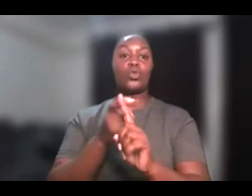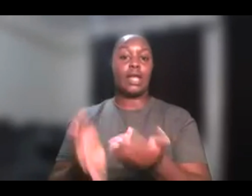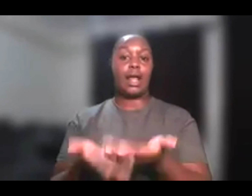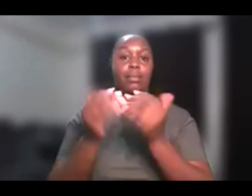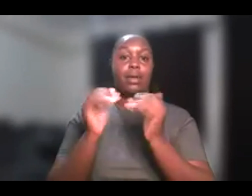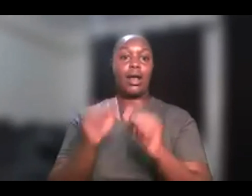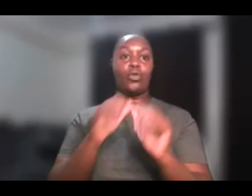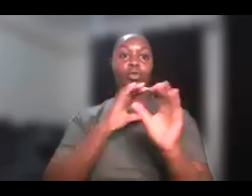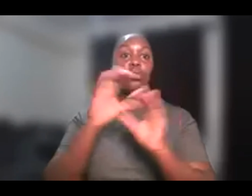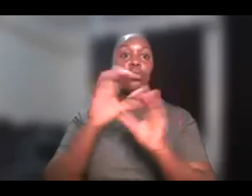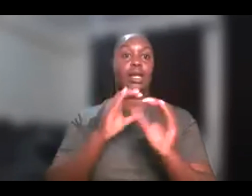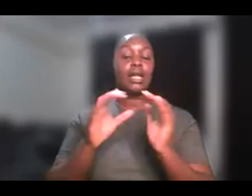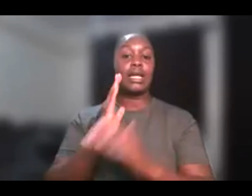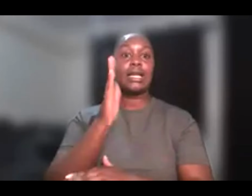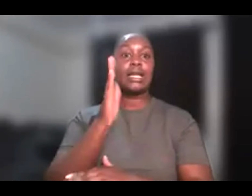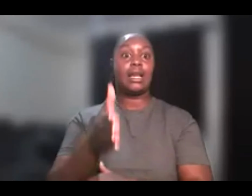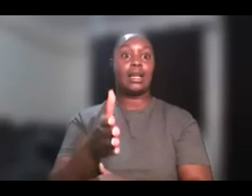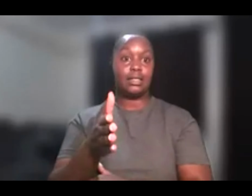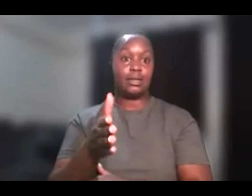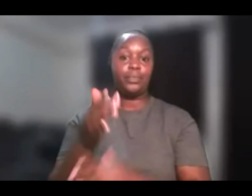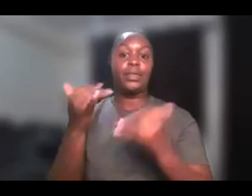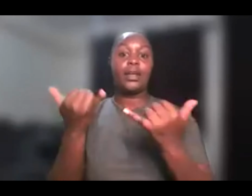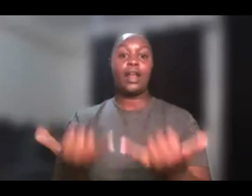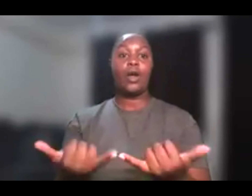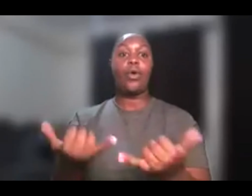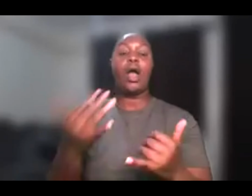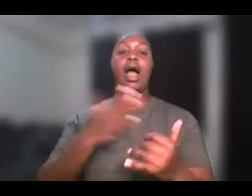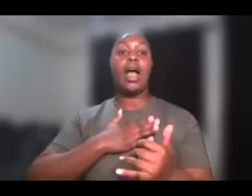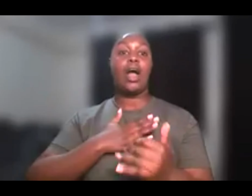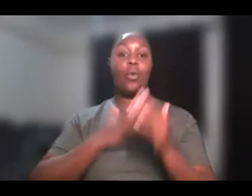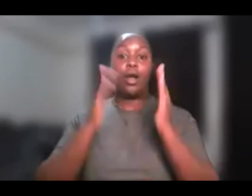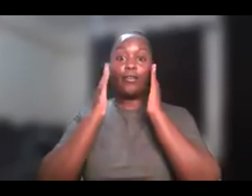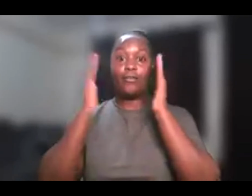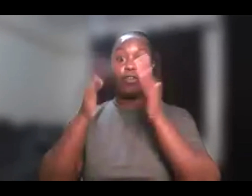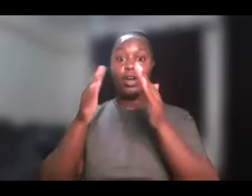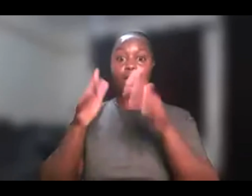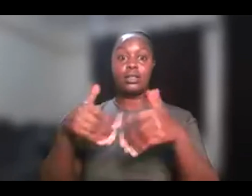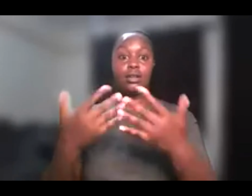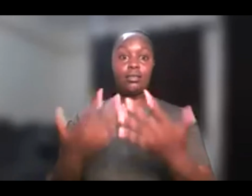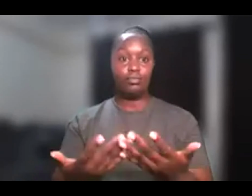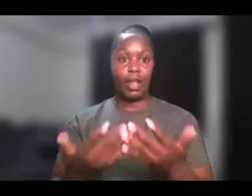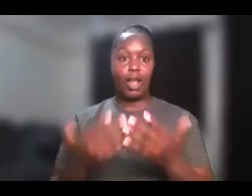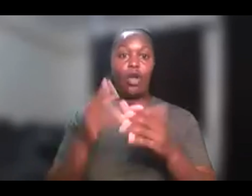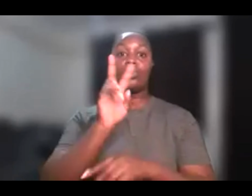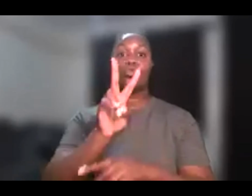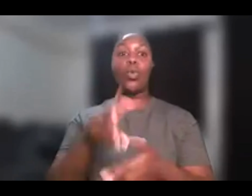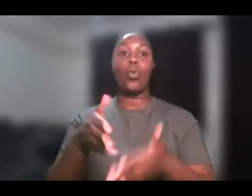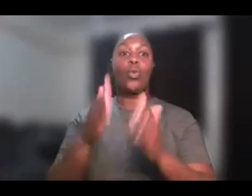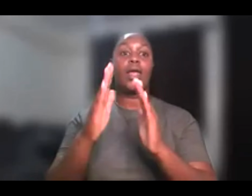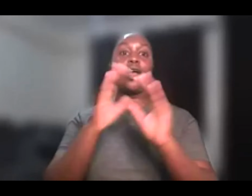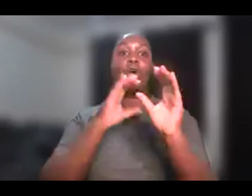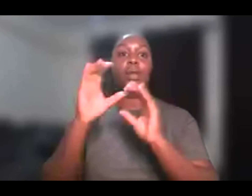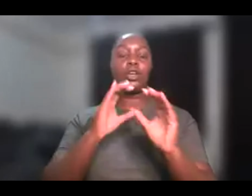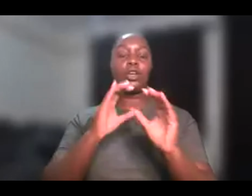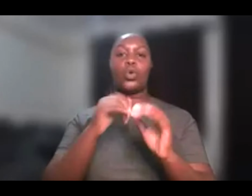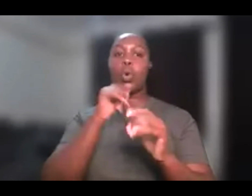directions? So for us, the focus is two-way communication and not just one way. Context was supported by